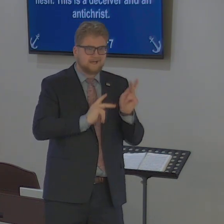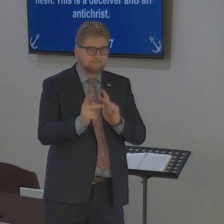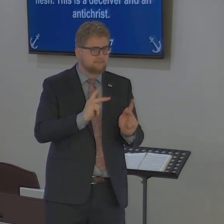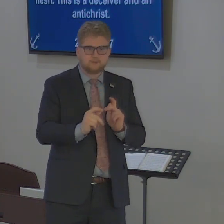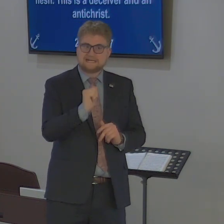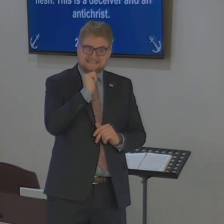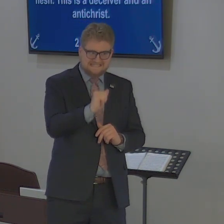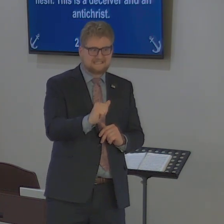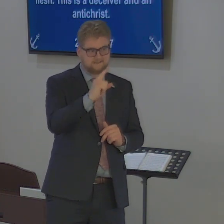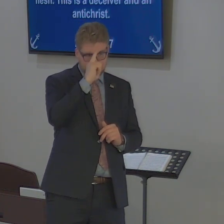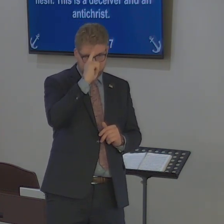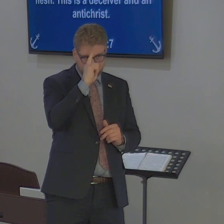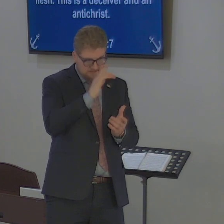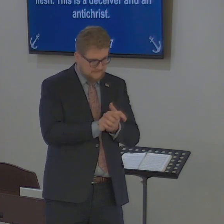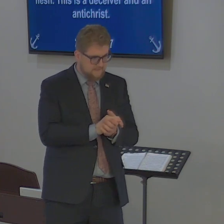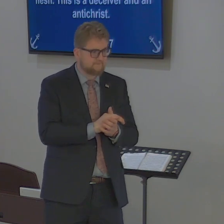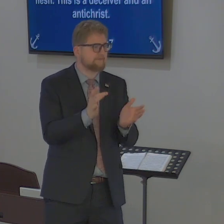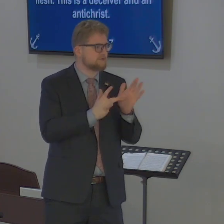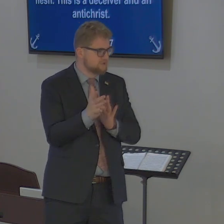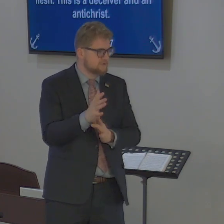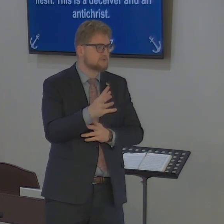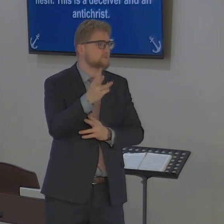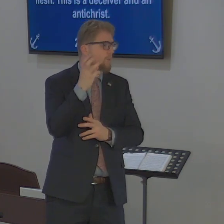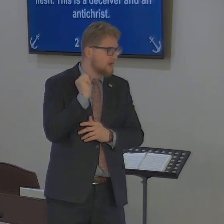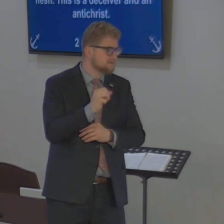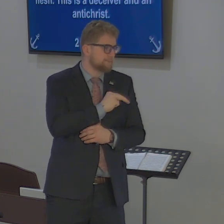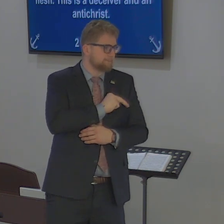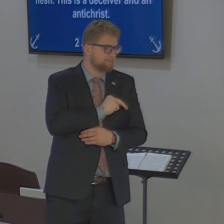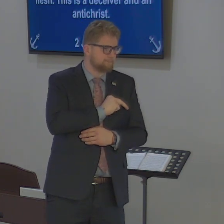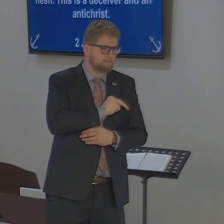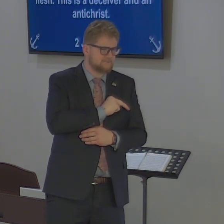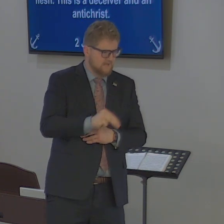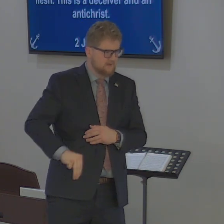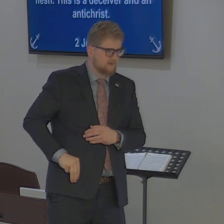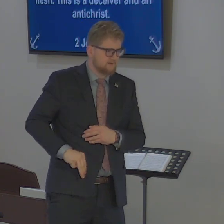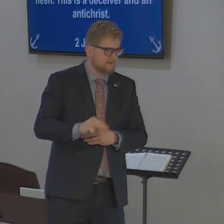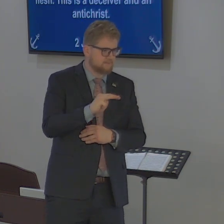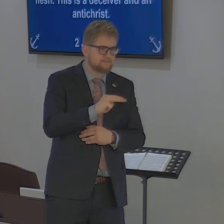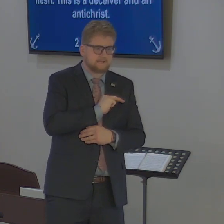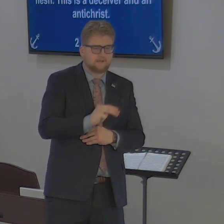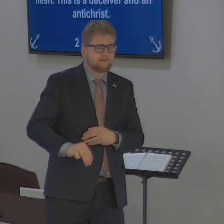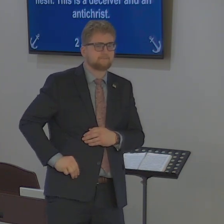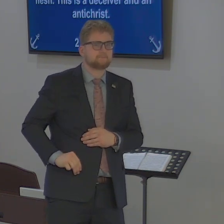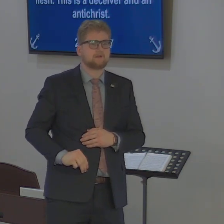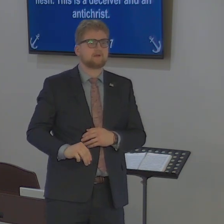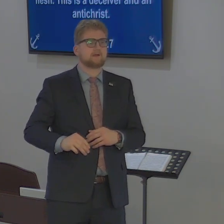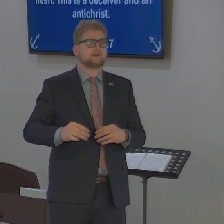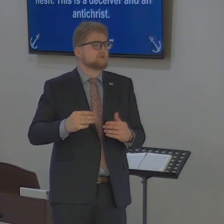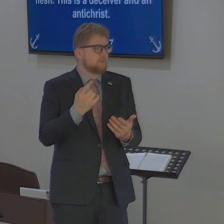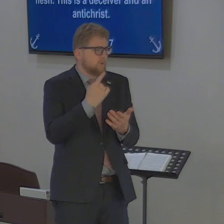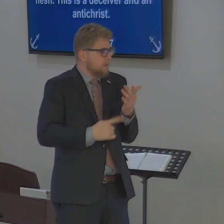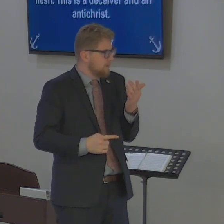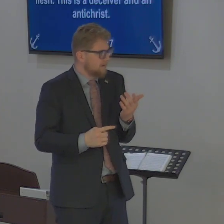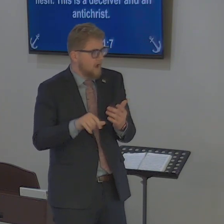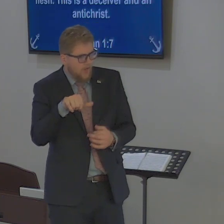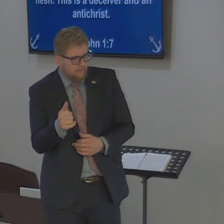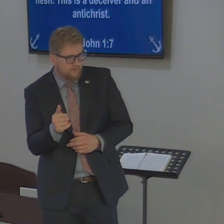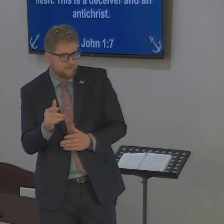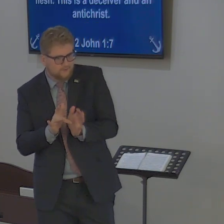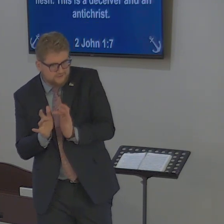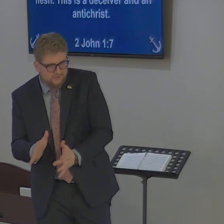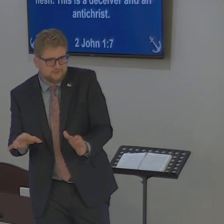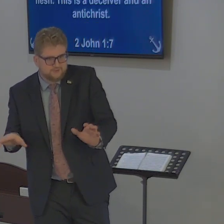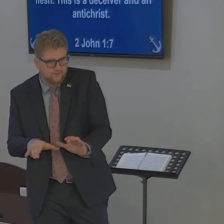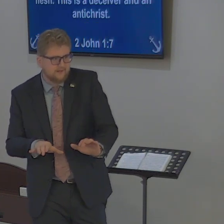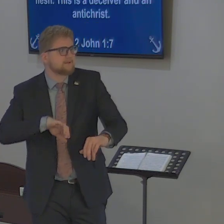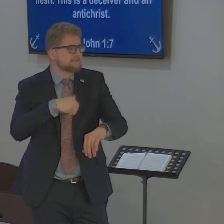that Jesus was the Messiah, right? And what were the Jewish people doing? Churches were being established, people were being saved, people were being